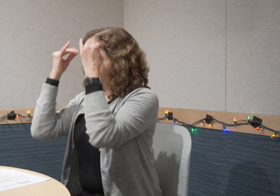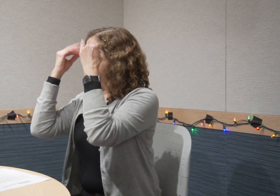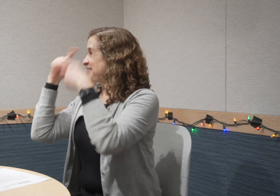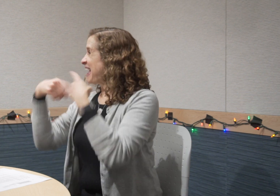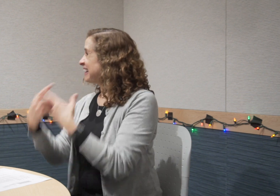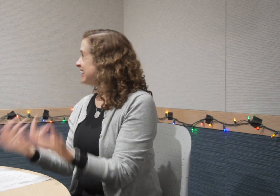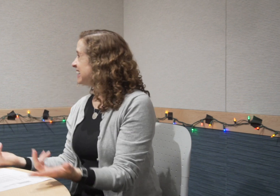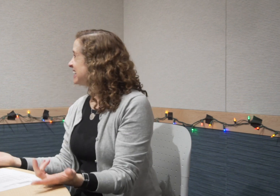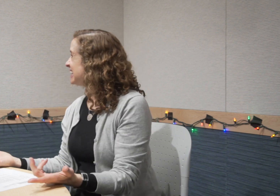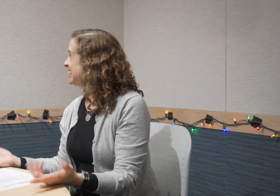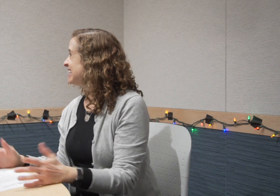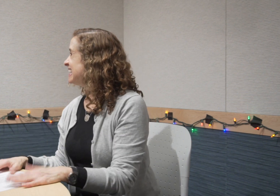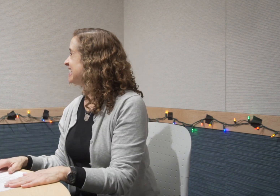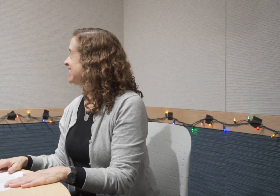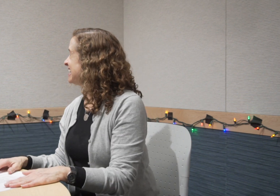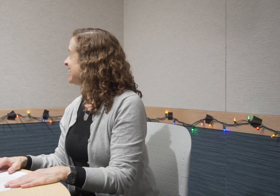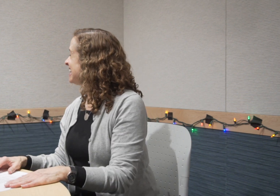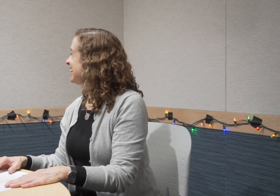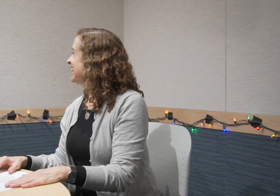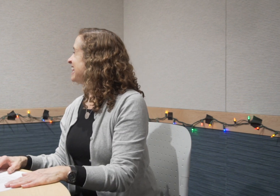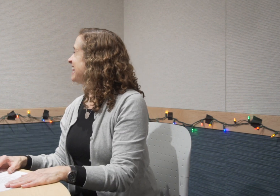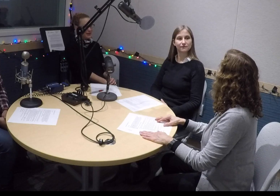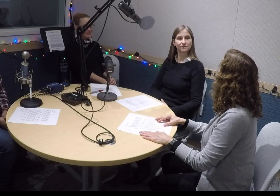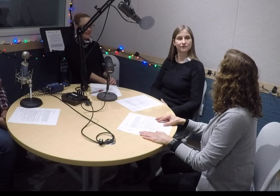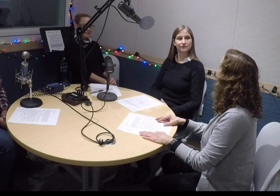deaf artists can maybe start thinking about that and how to